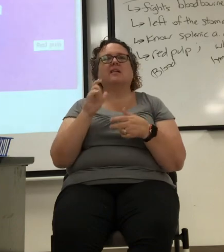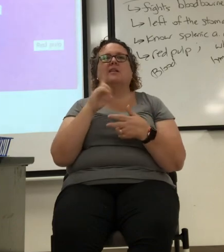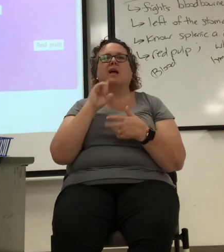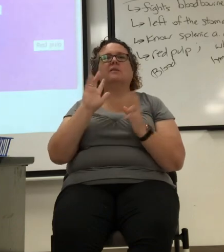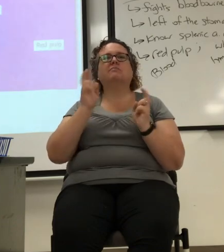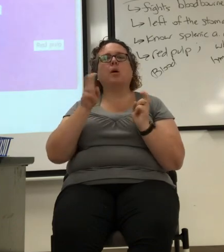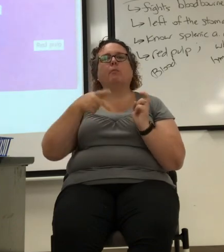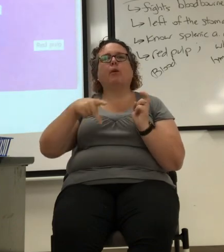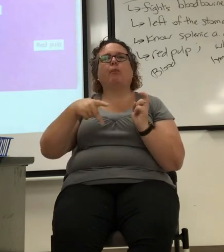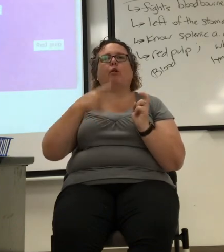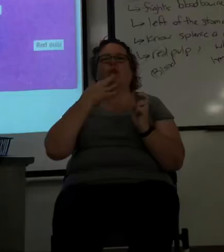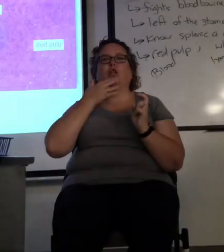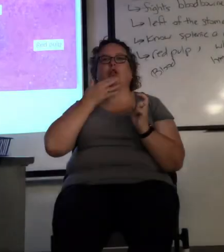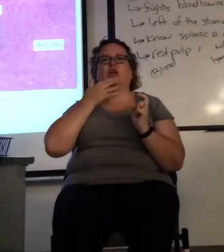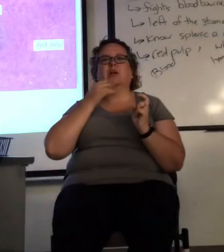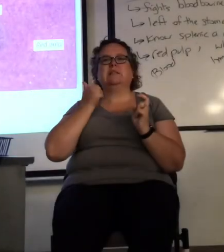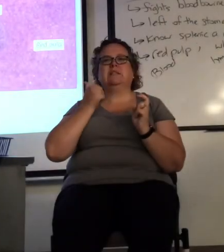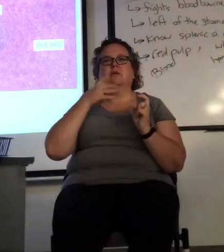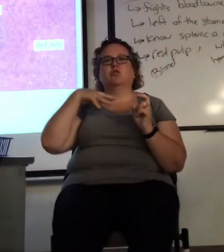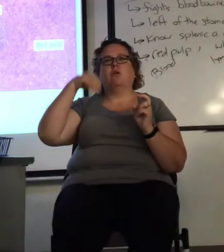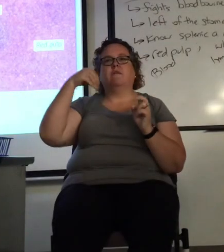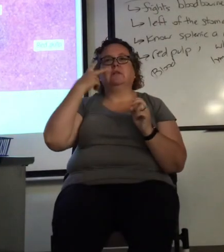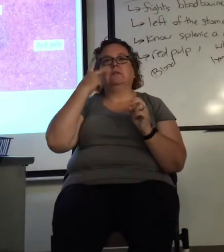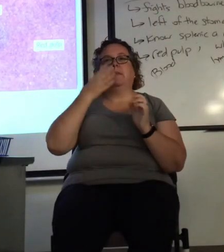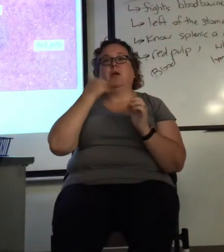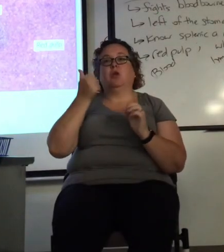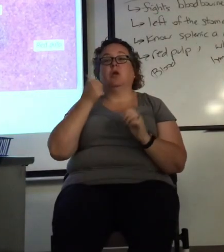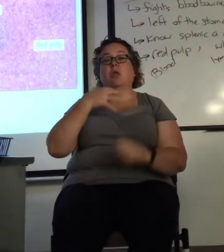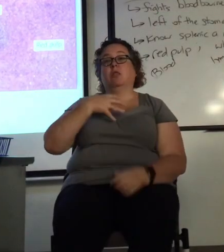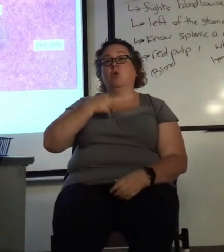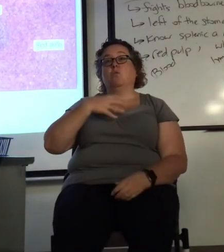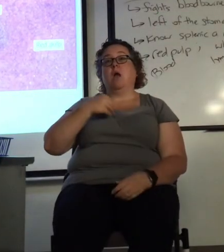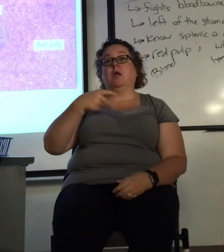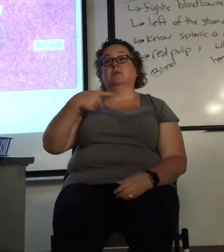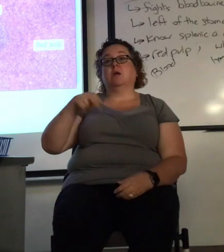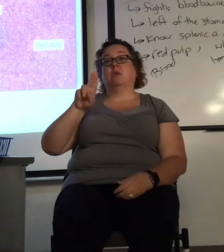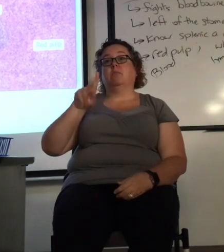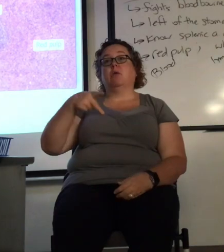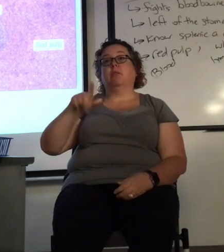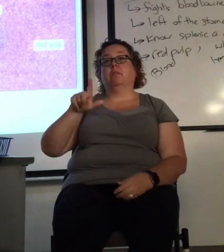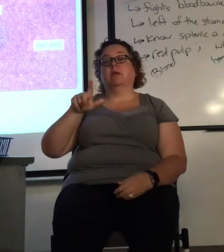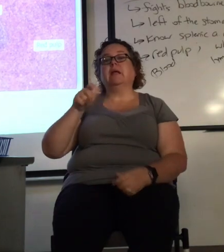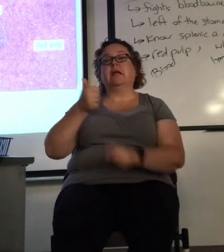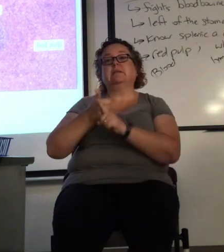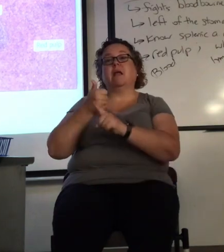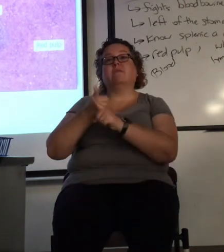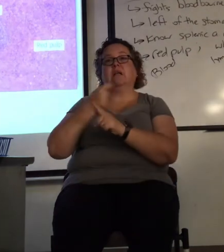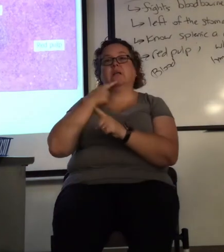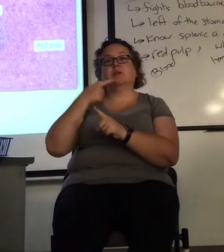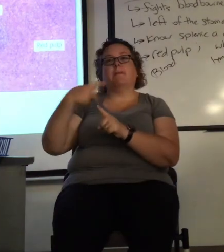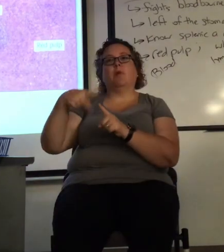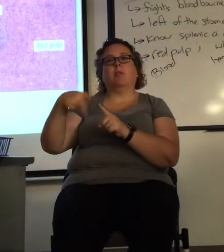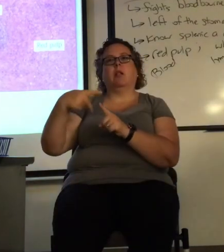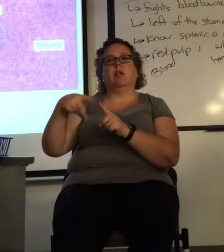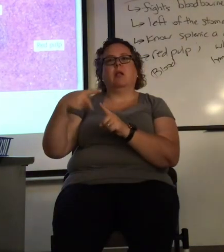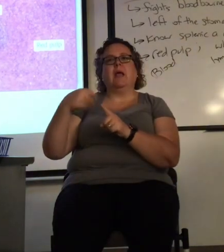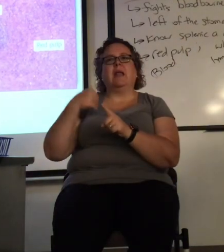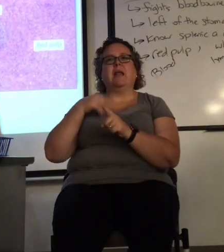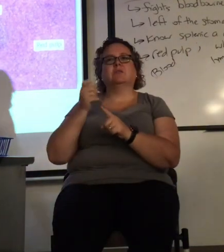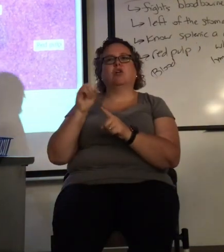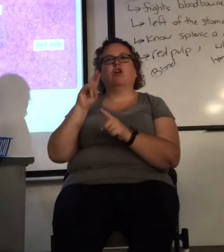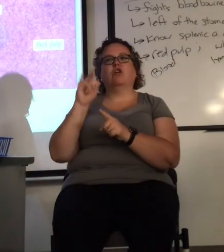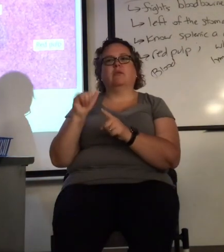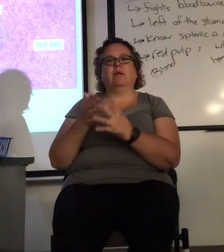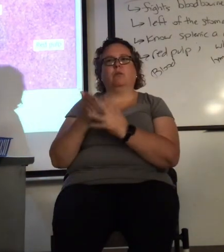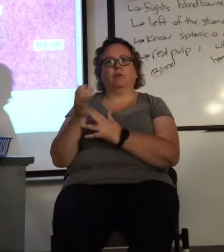one. Turn the lights off. The white pulp is purple, and it has an artery through it, central arteriole. I mentioned